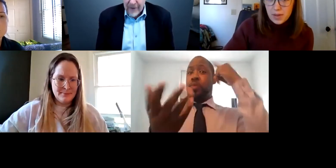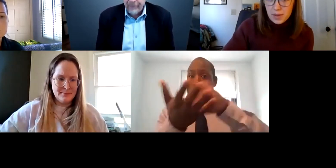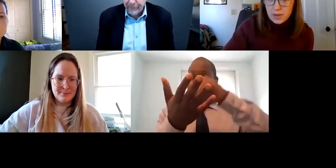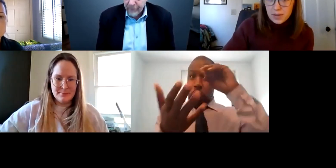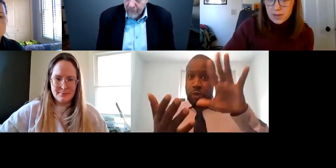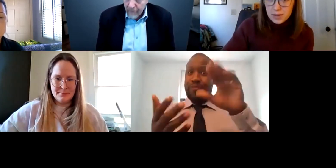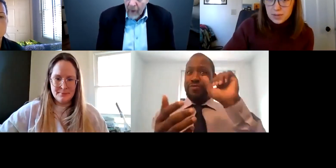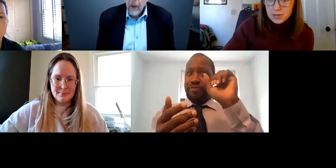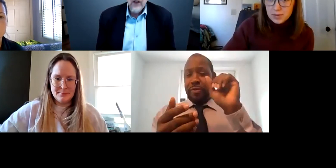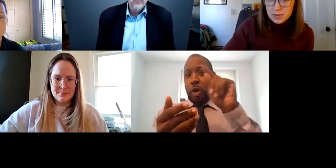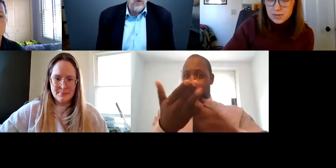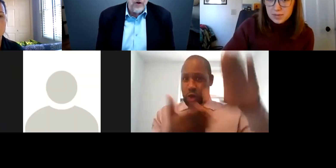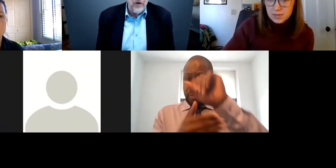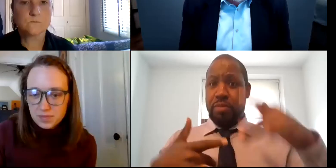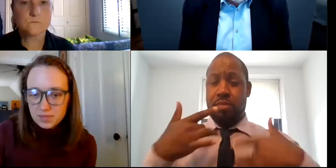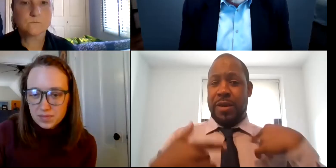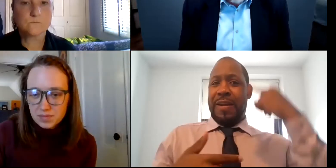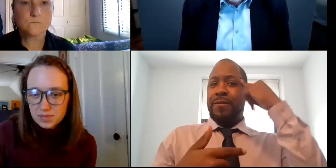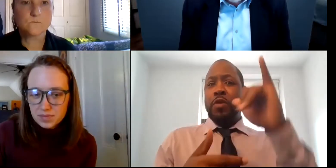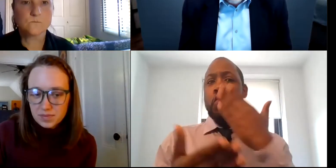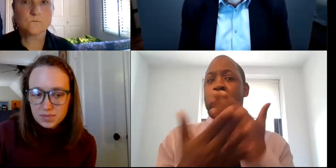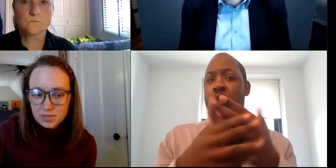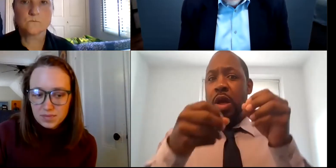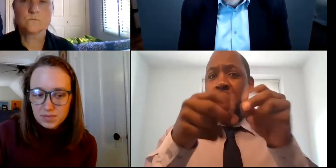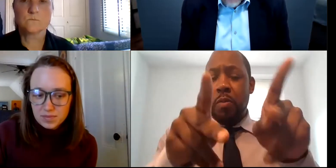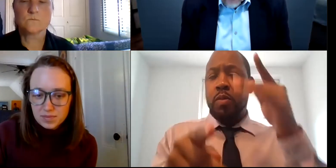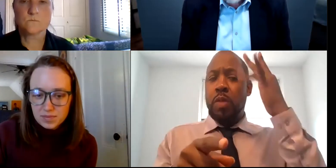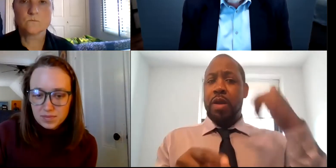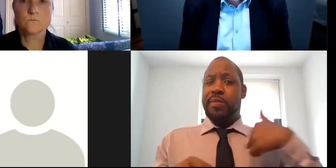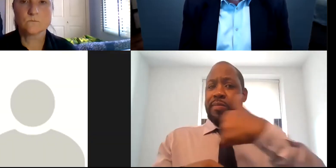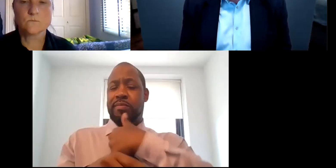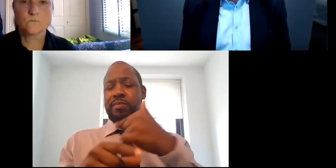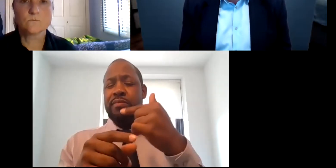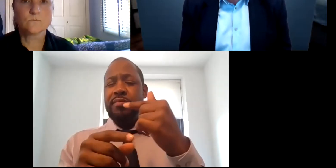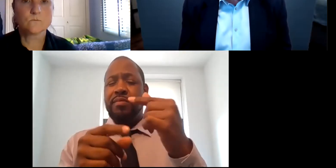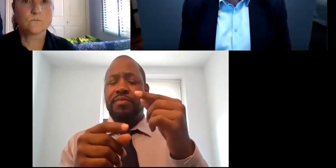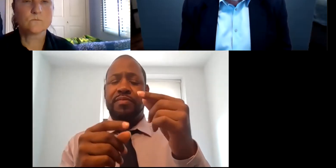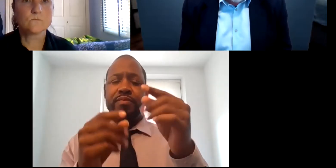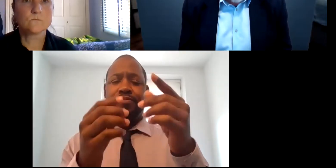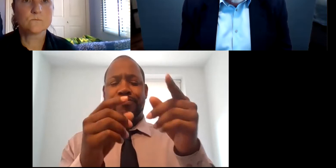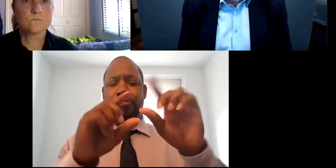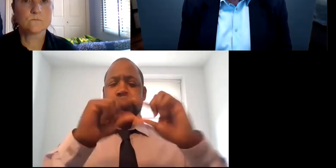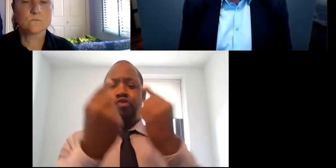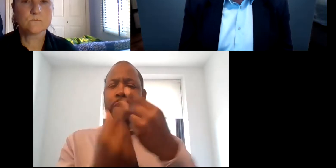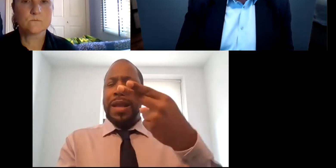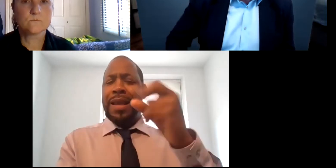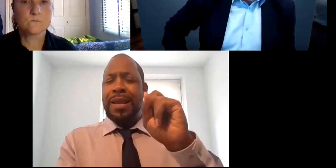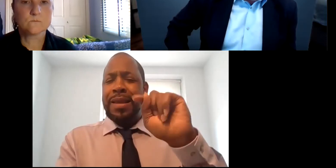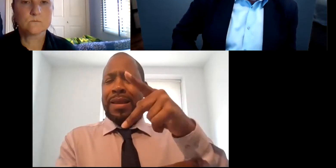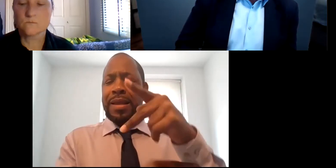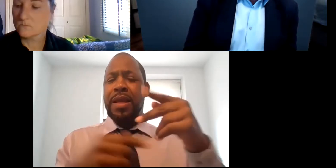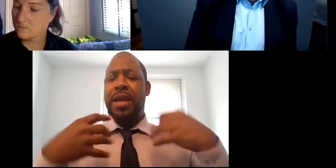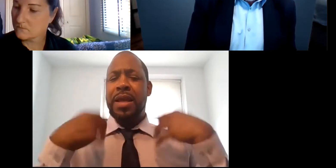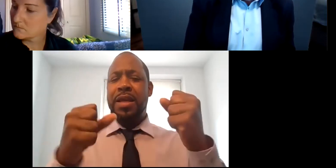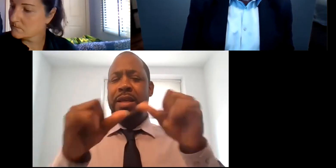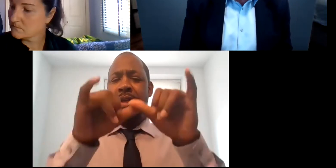Yes. When we speak about the students at the college level, it is a good opportunity to utilize that